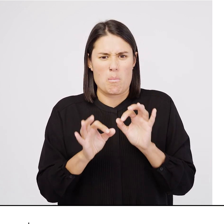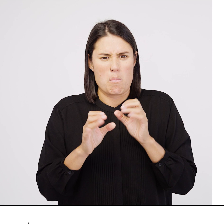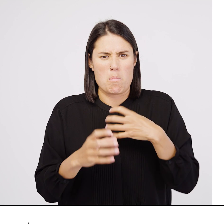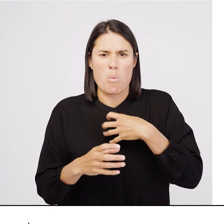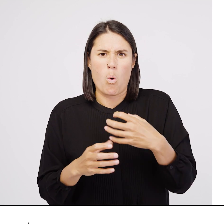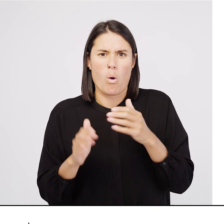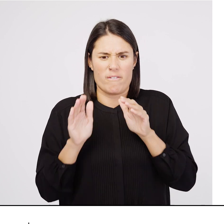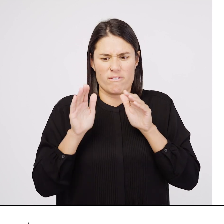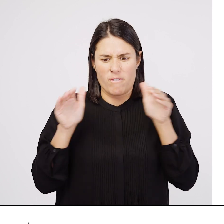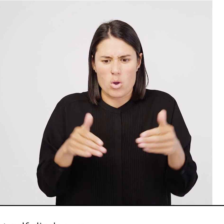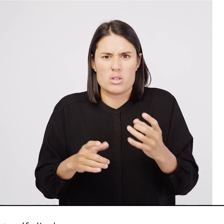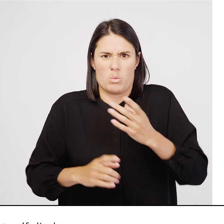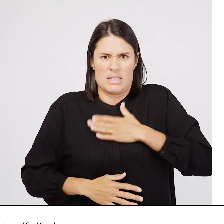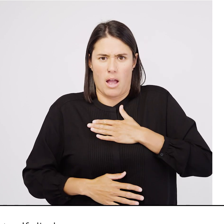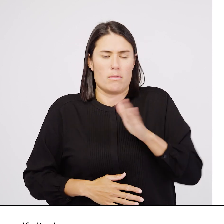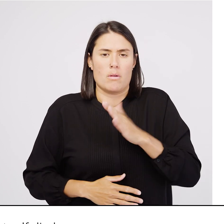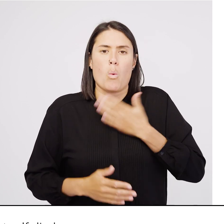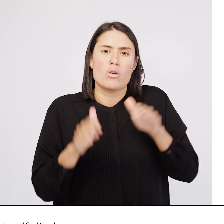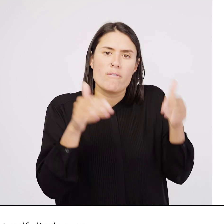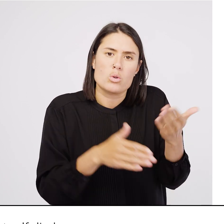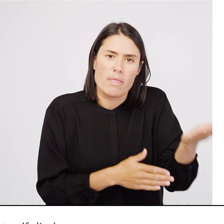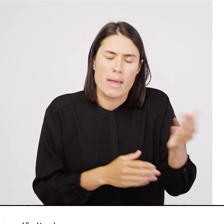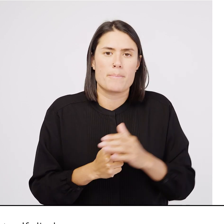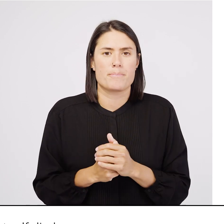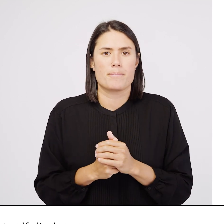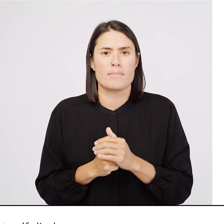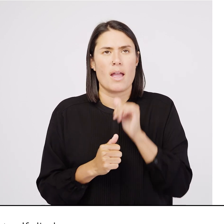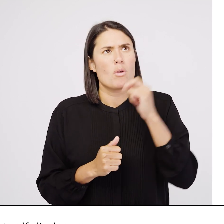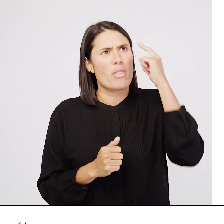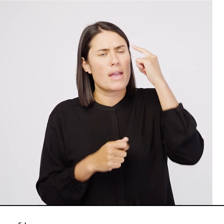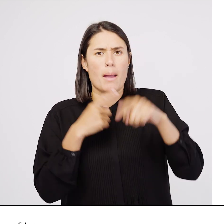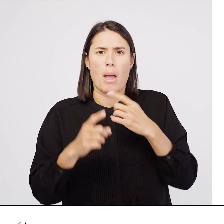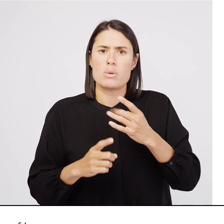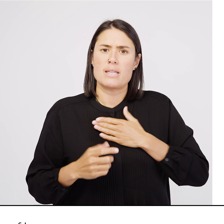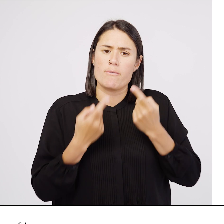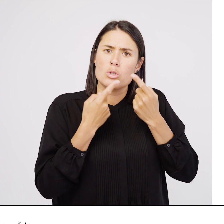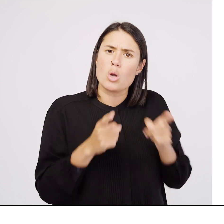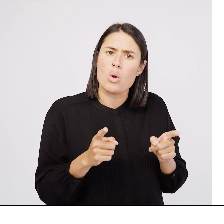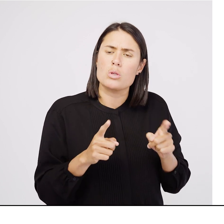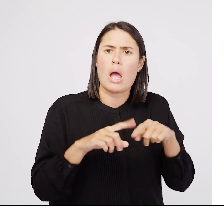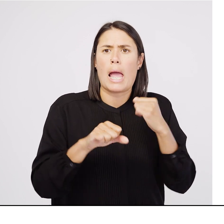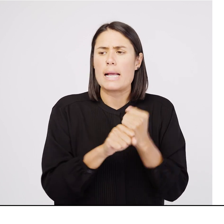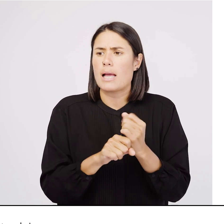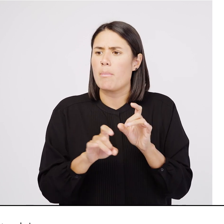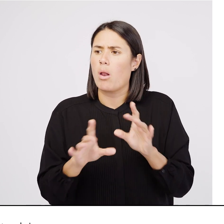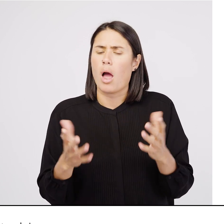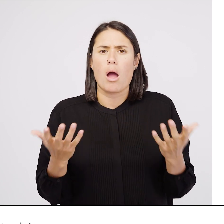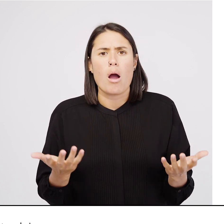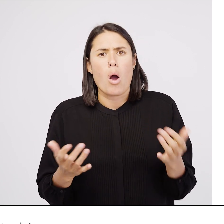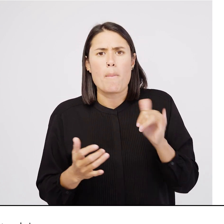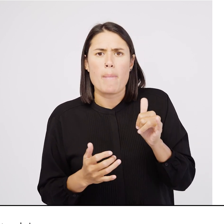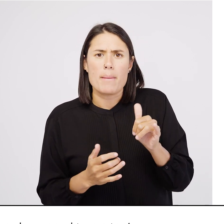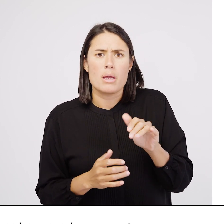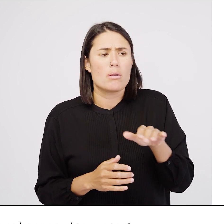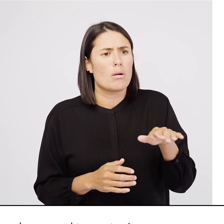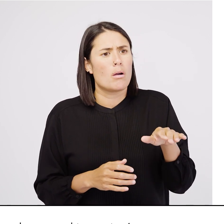conversation more towards you. Thinking about self-disclosure, an example of how you might